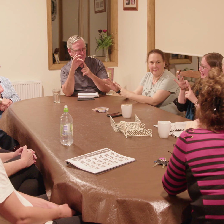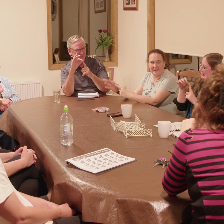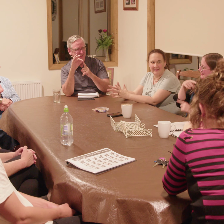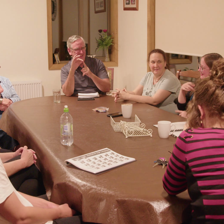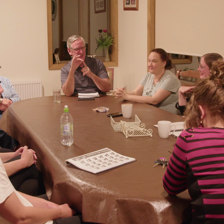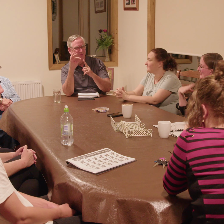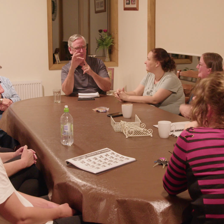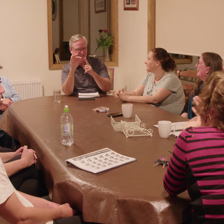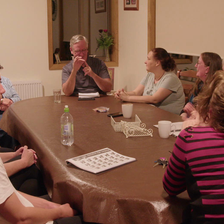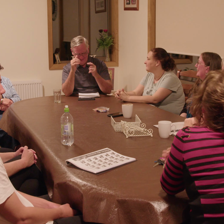round again.